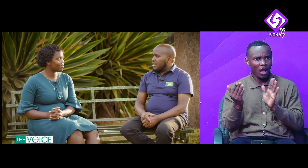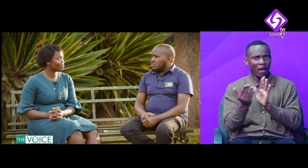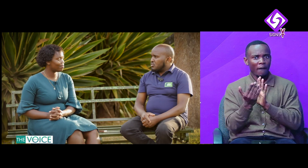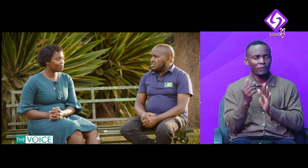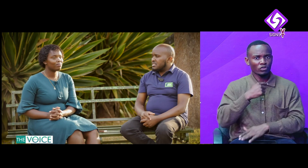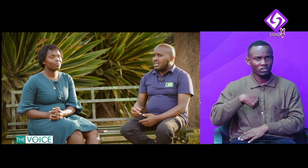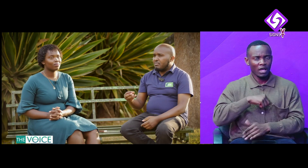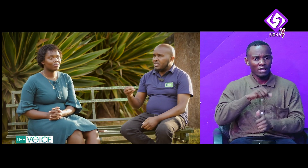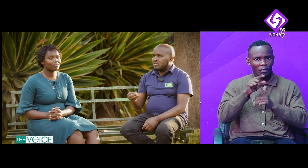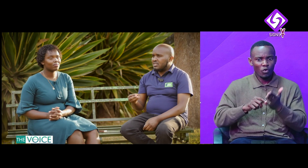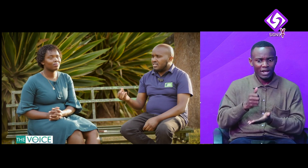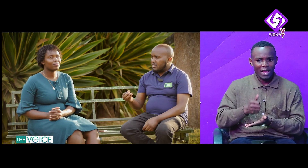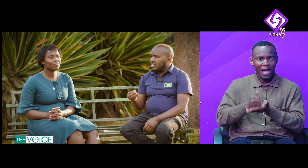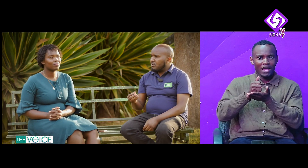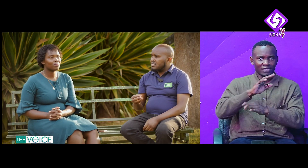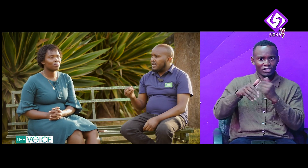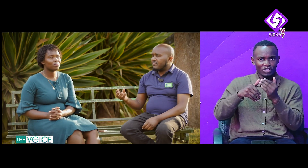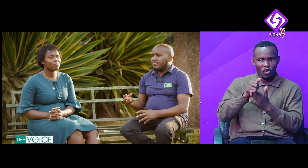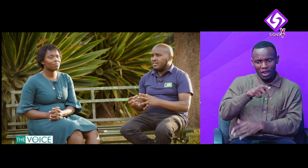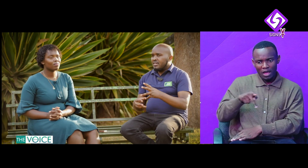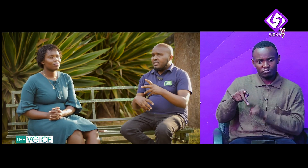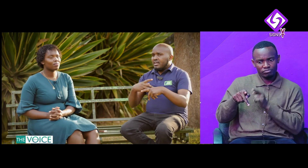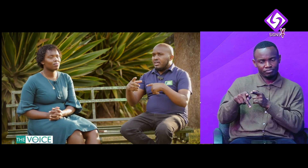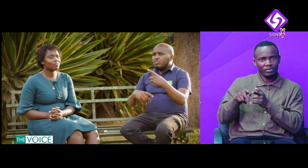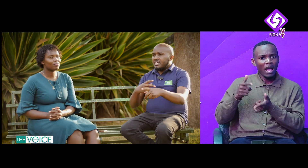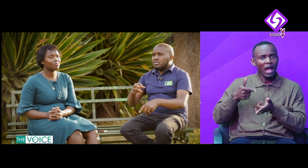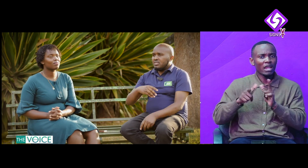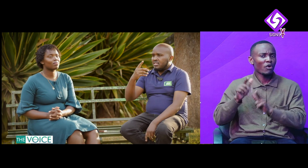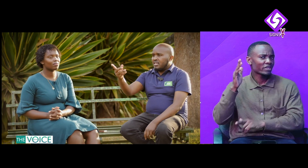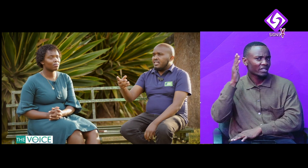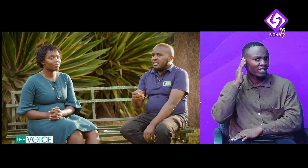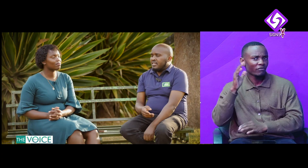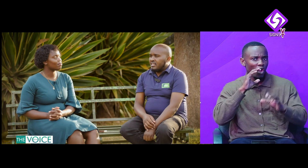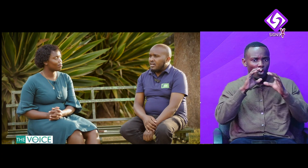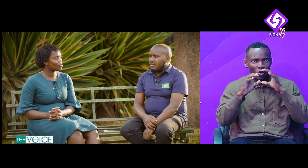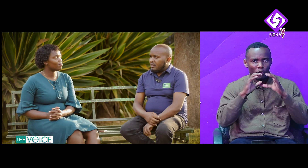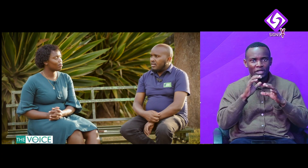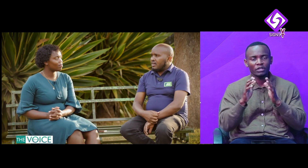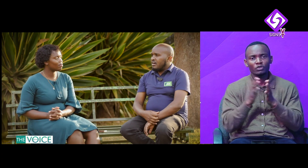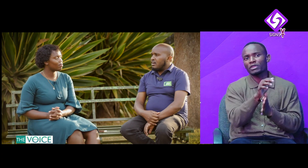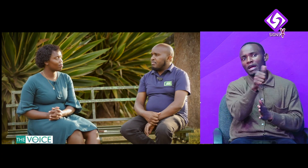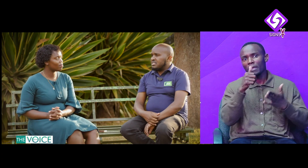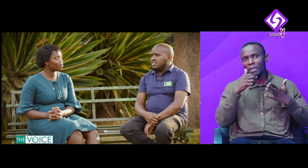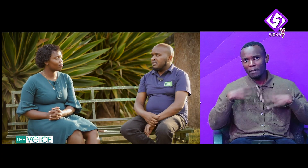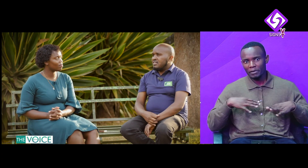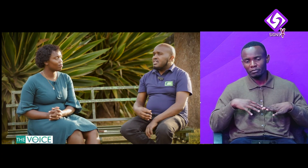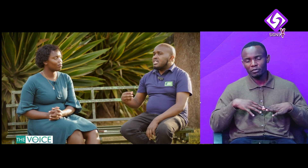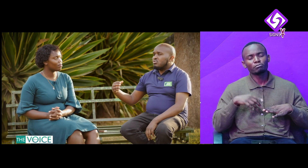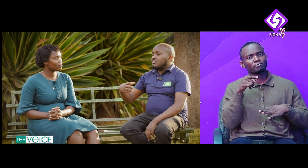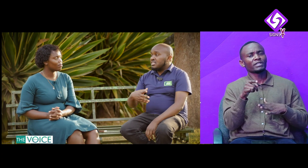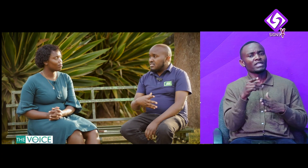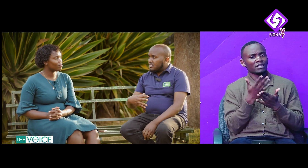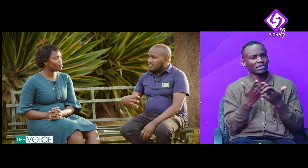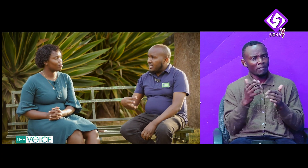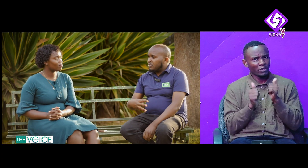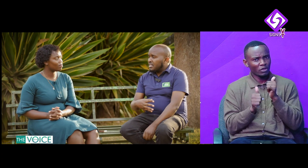All application, which is basically an application that enables the deaf communicate with any other party, it's